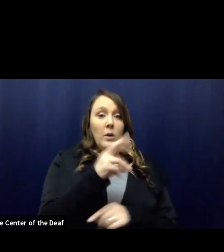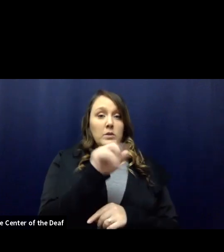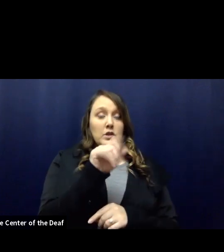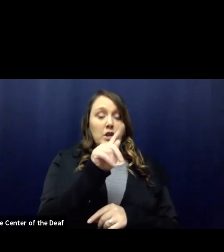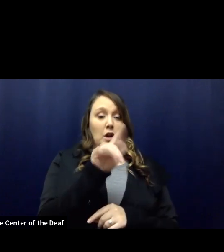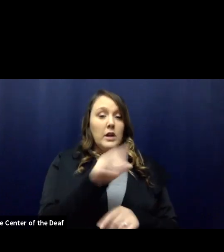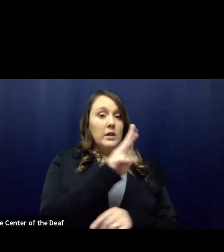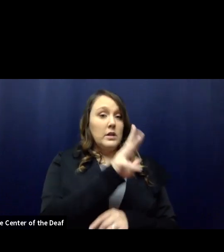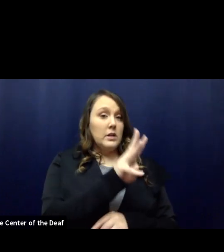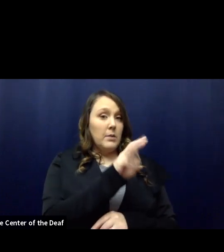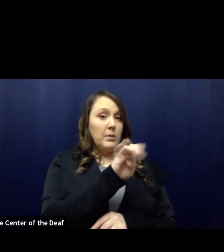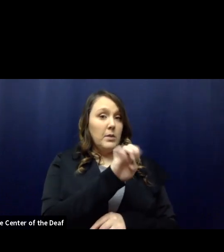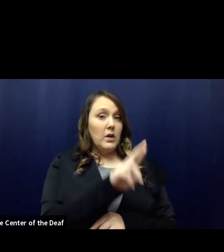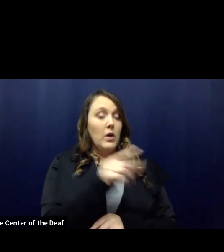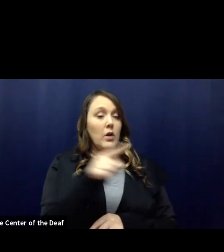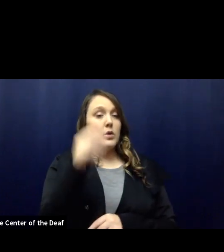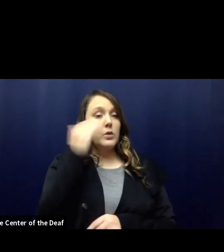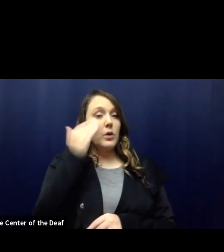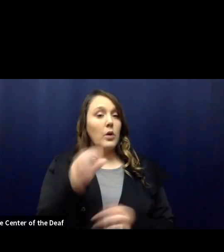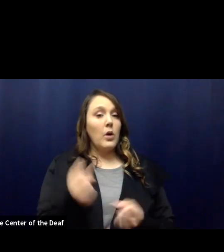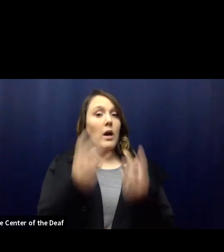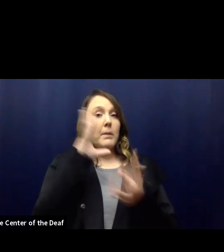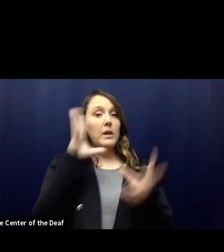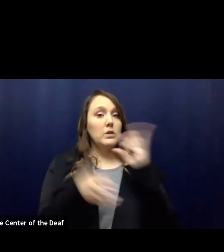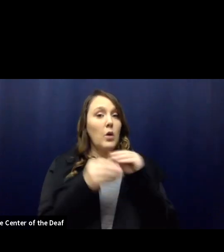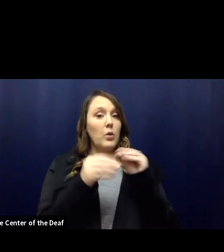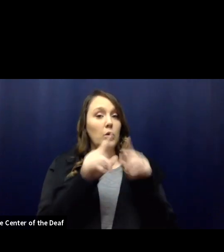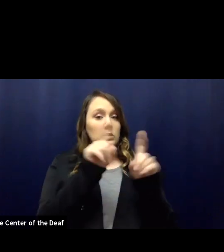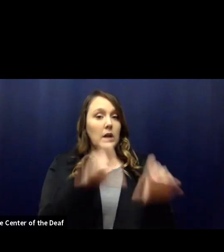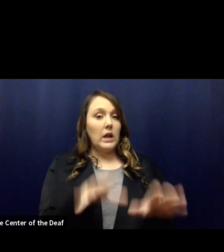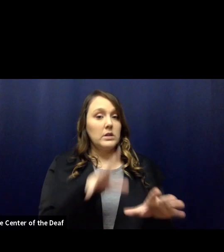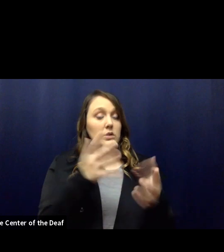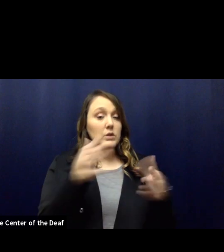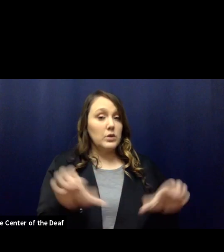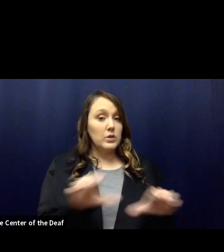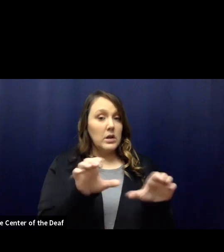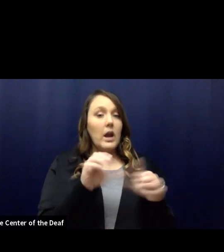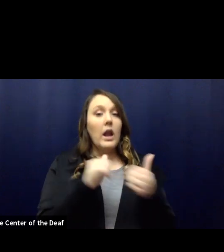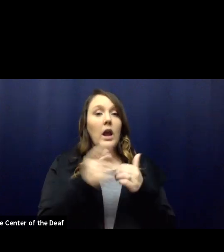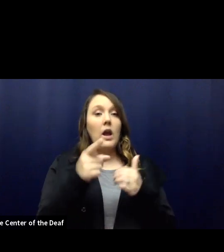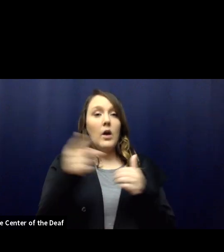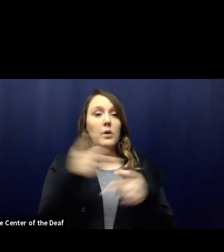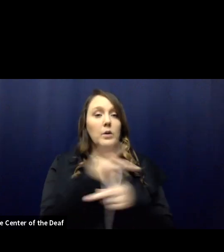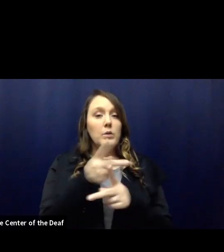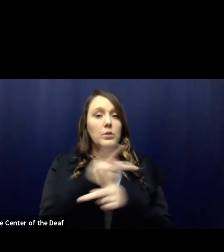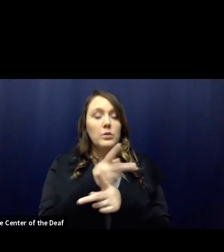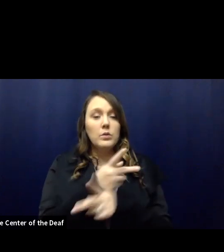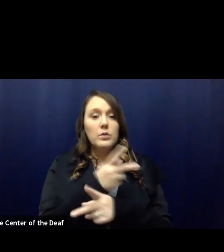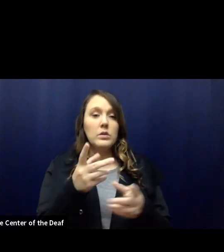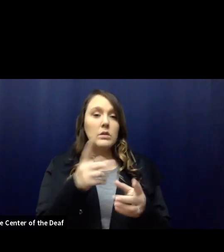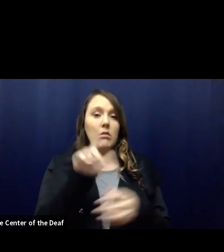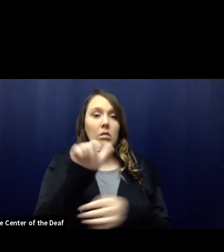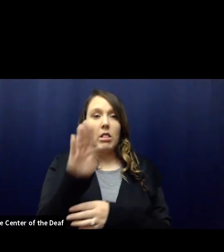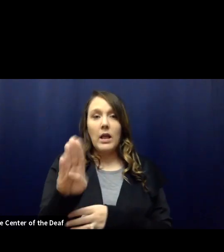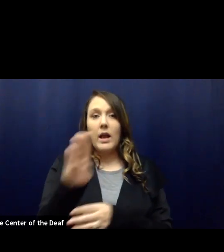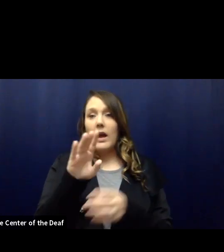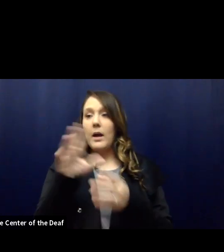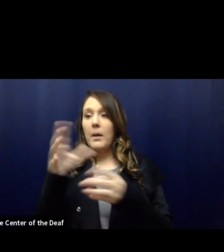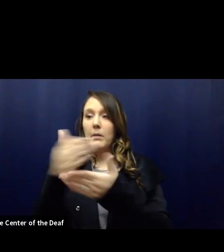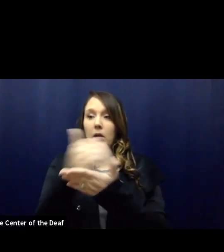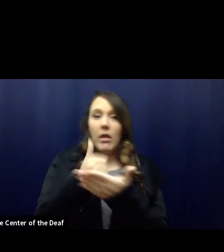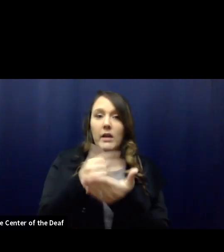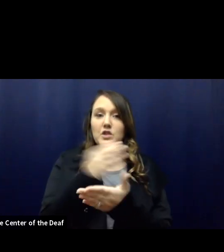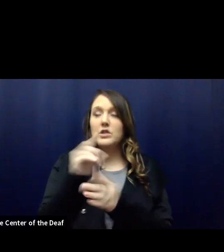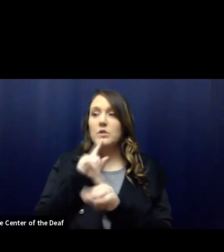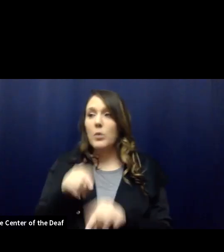If you don't know how many total tests are being completed, how are you able to calculate what the lag between collection and reporting is? We've heard from a